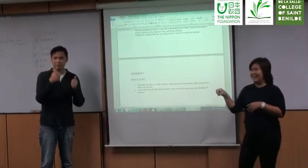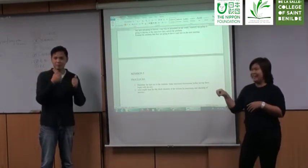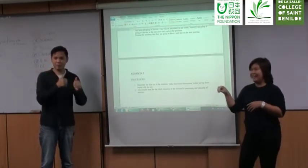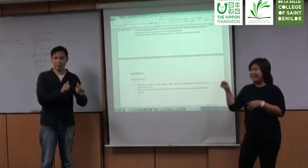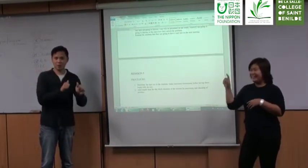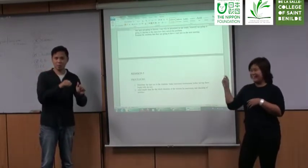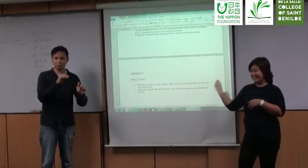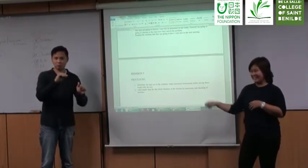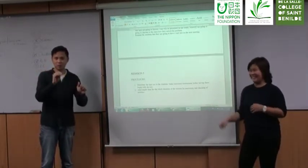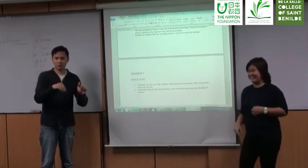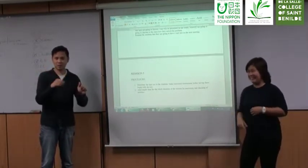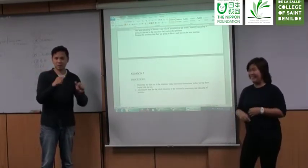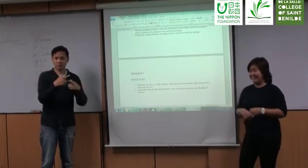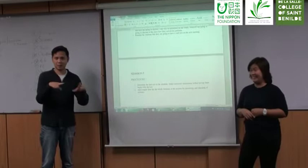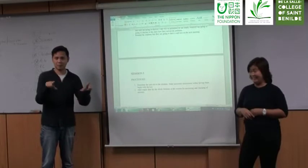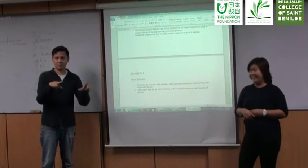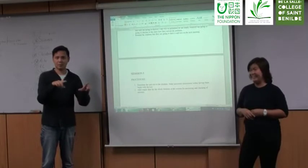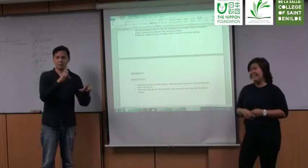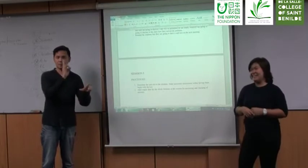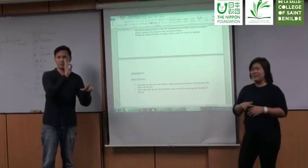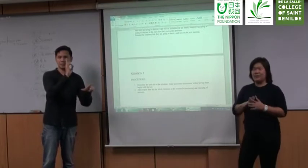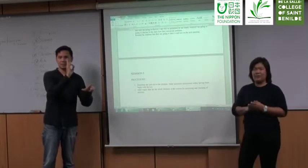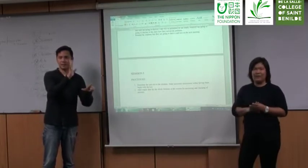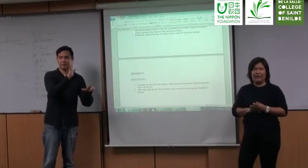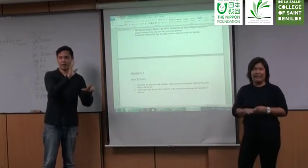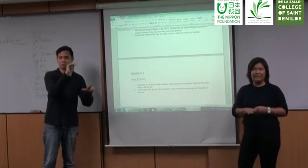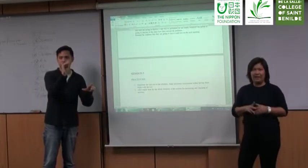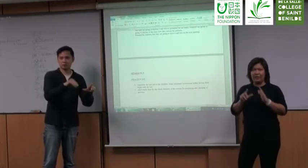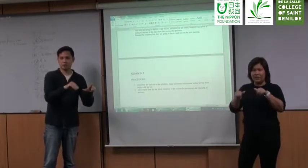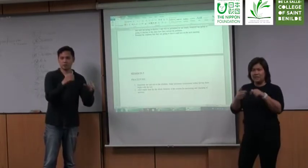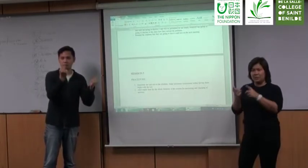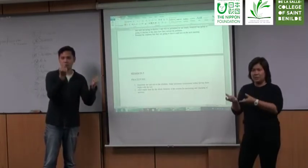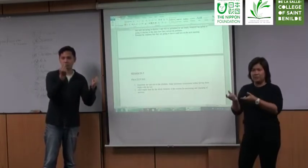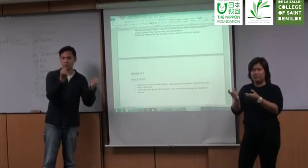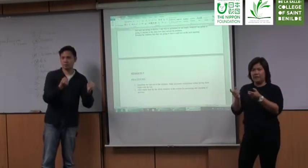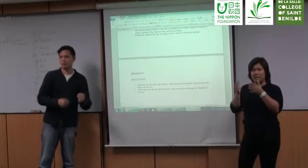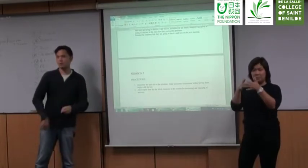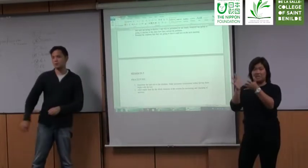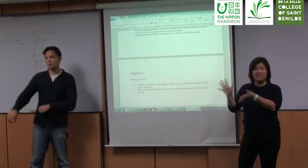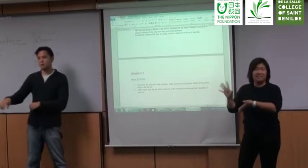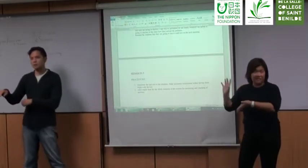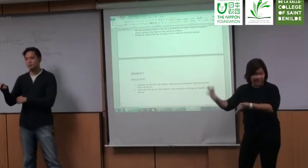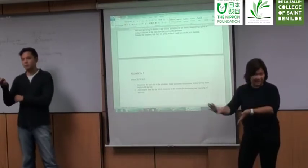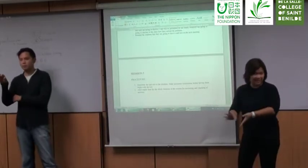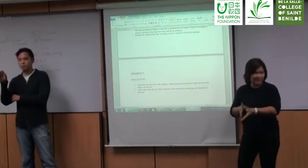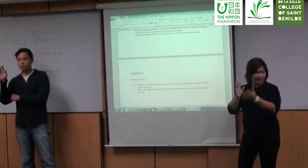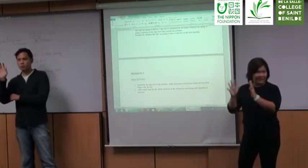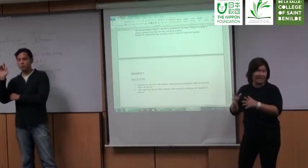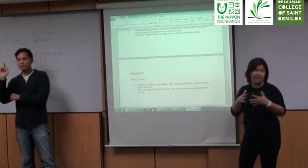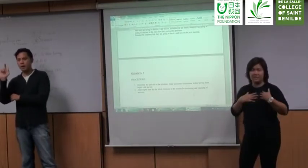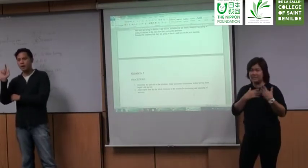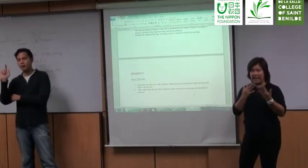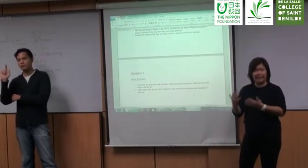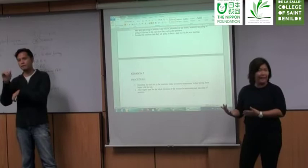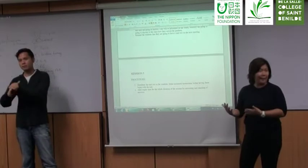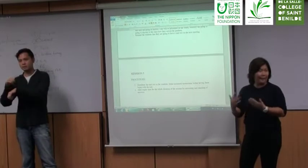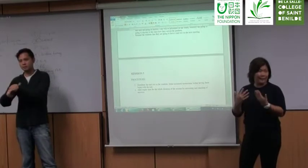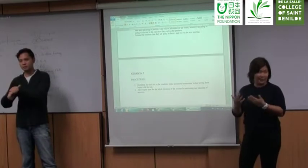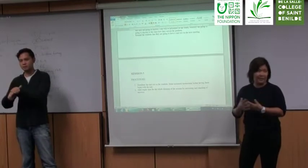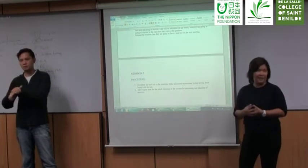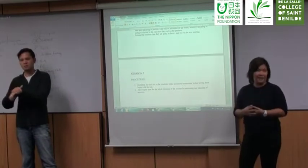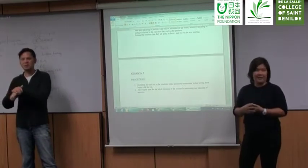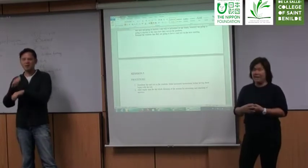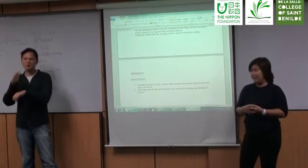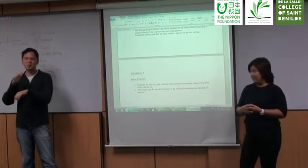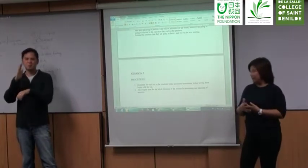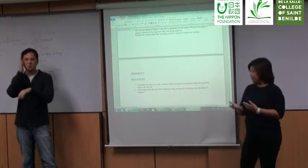then 25% of the, so, and I always do yung student-centered, so I'll just guide them